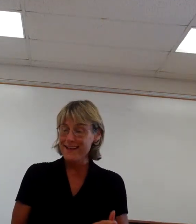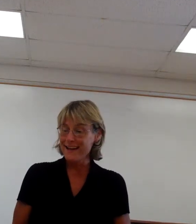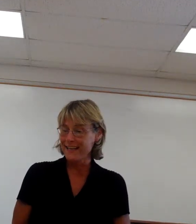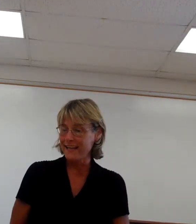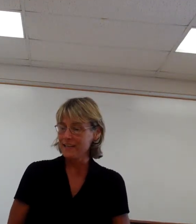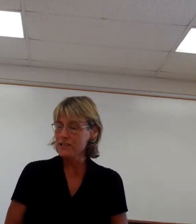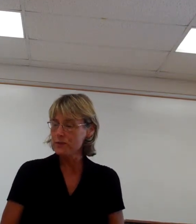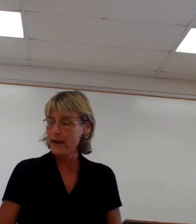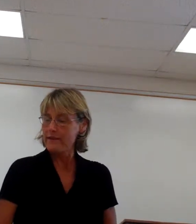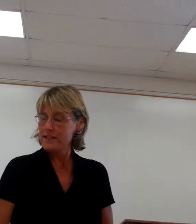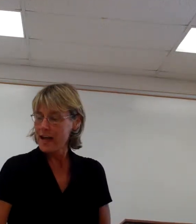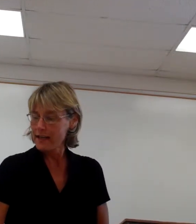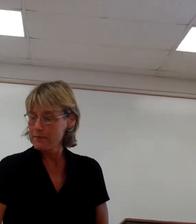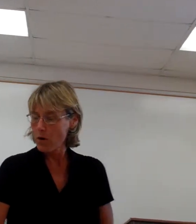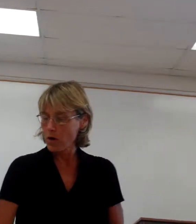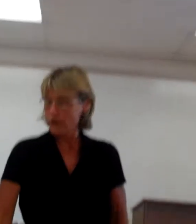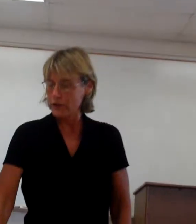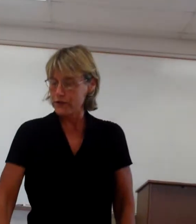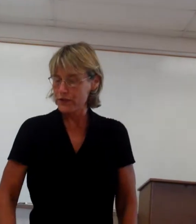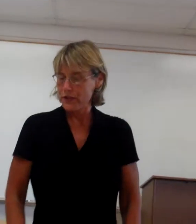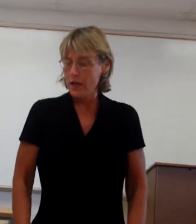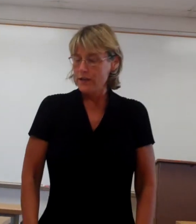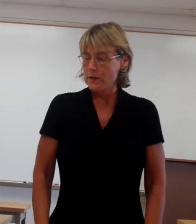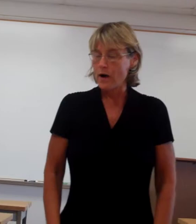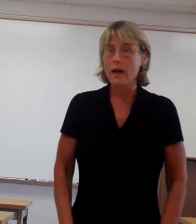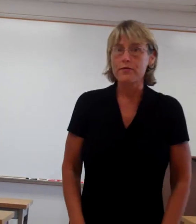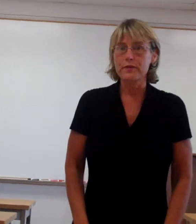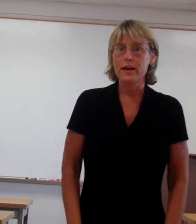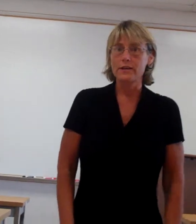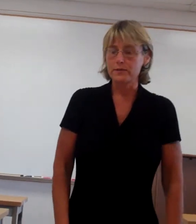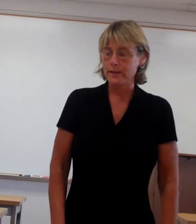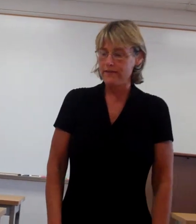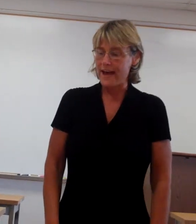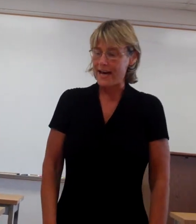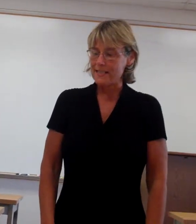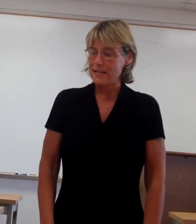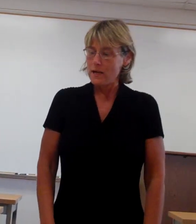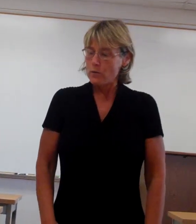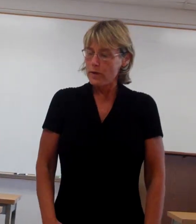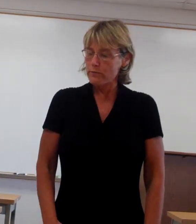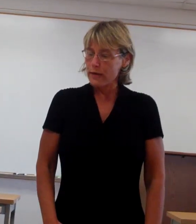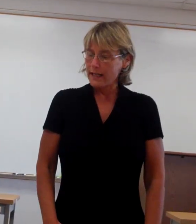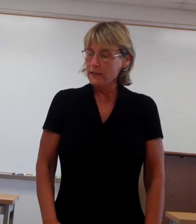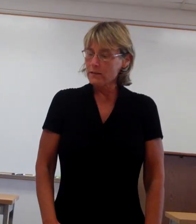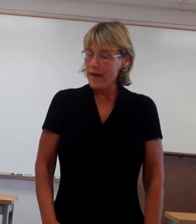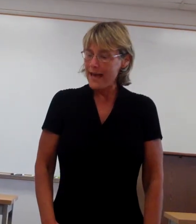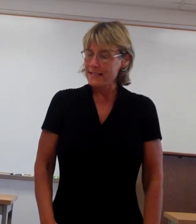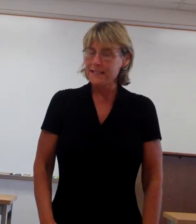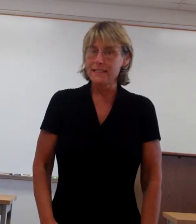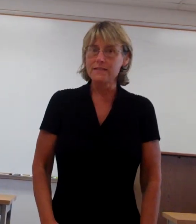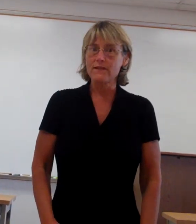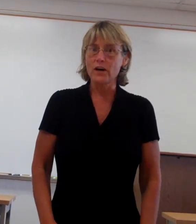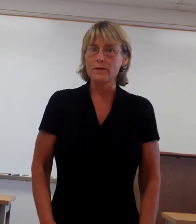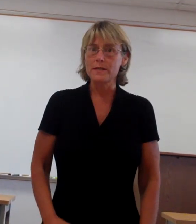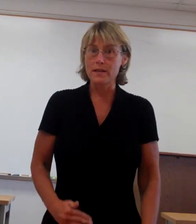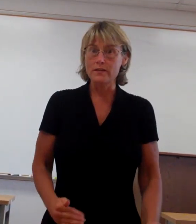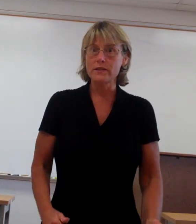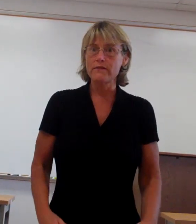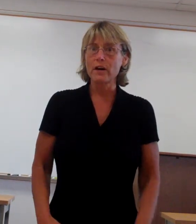In signed English, we have signed markers. So I'll go through those really fast. With regular past tense verbs, and those are the